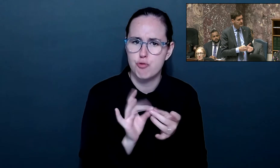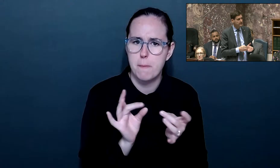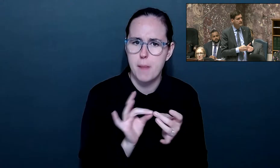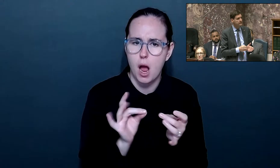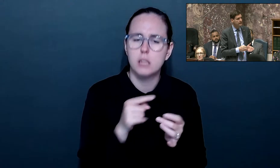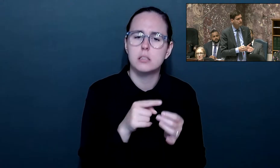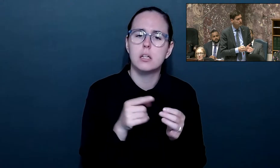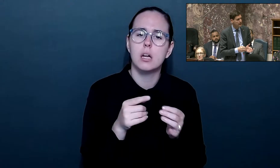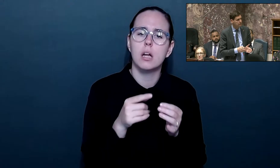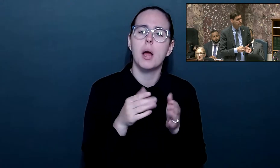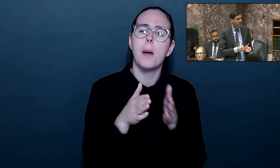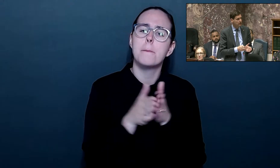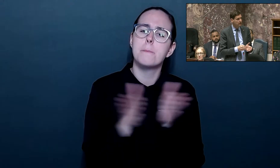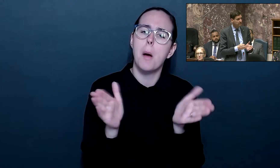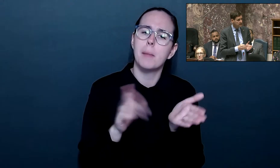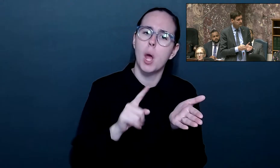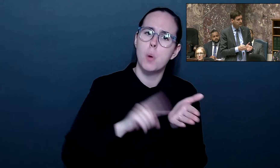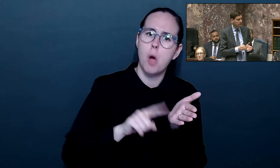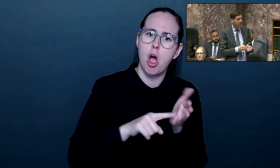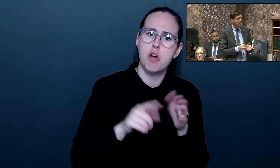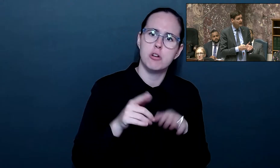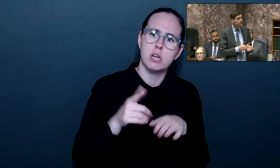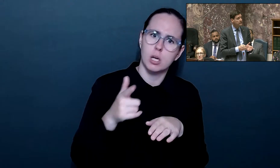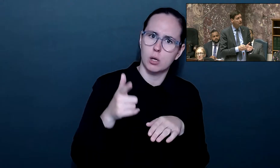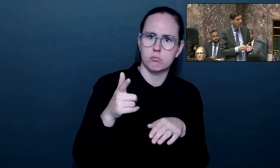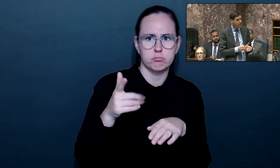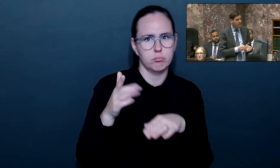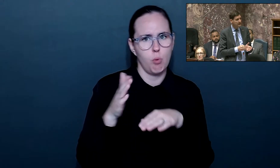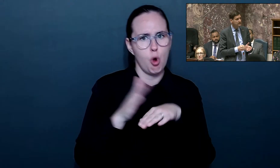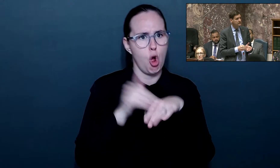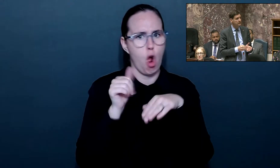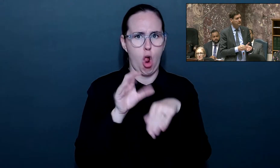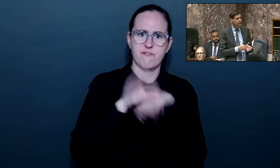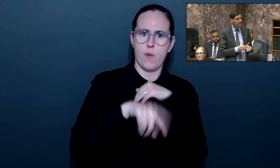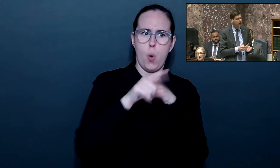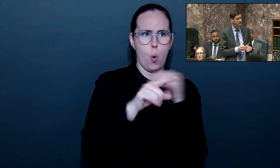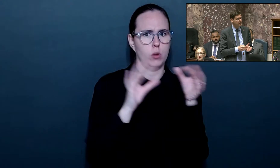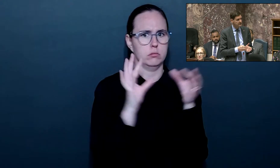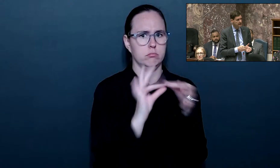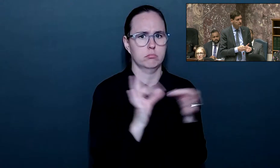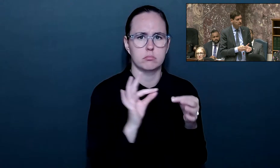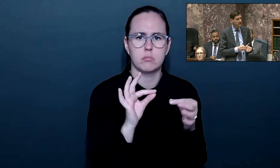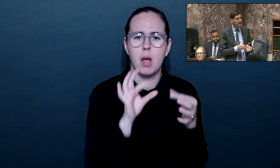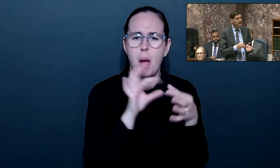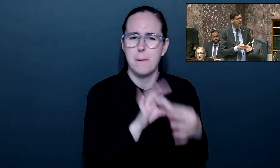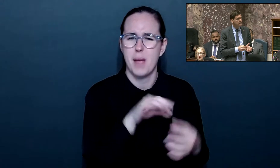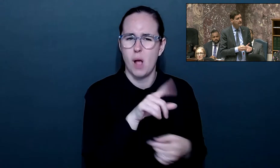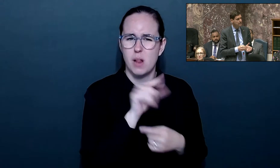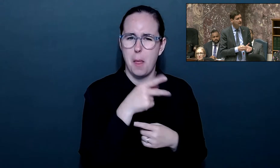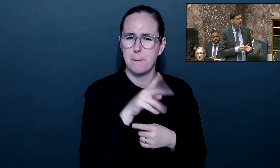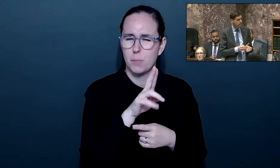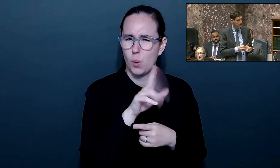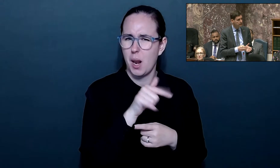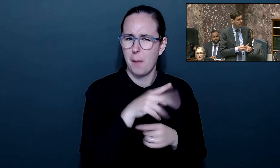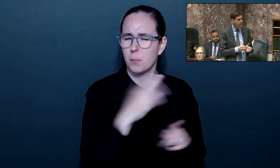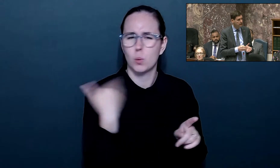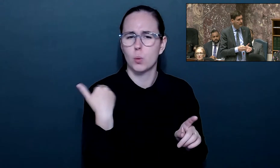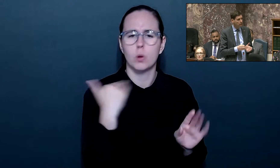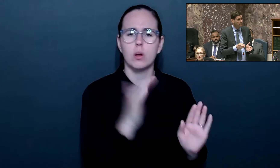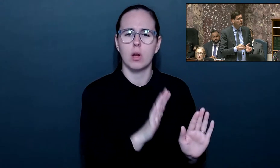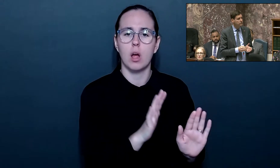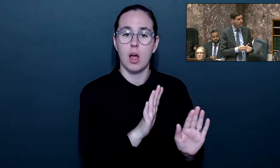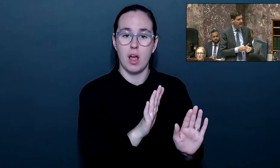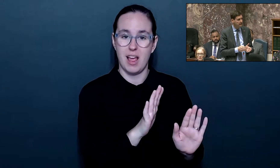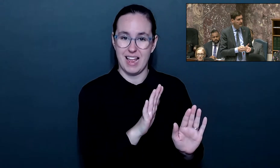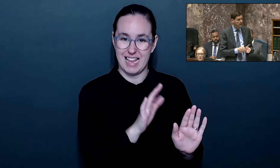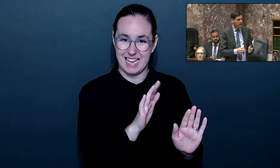about the incidents at the Lapu Lapu Festival. That could compromise the criminal investigation into that mass murder.